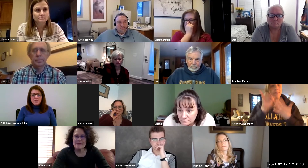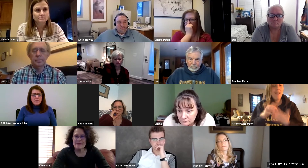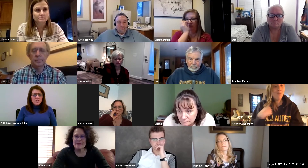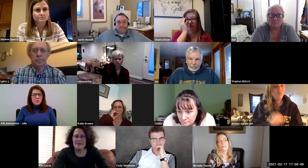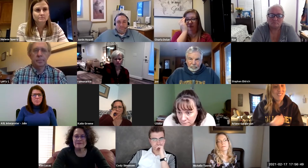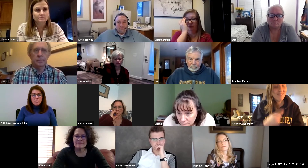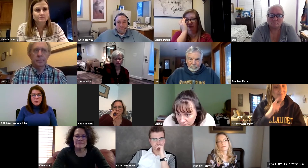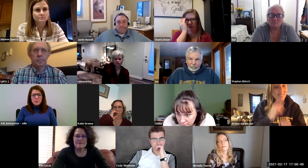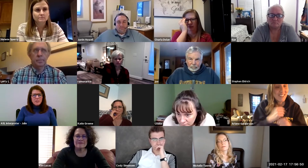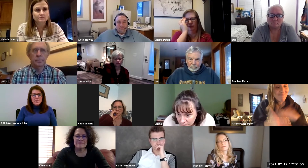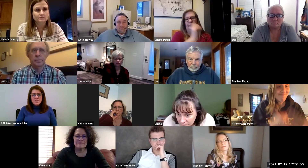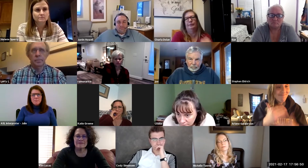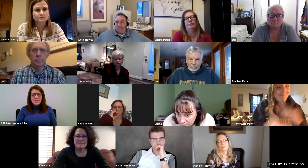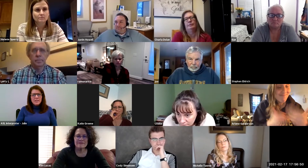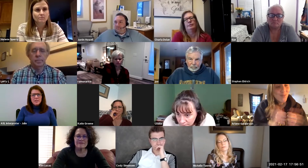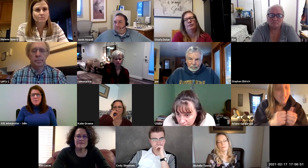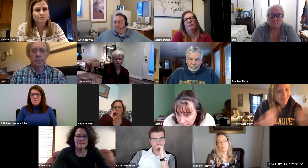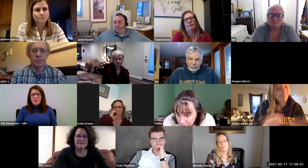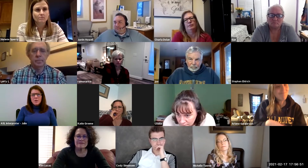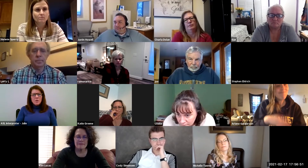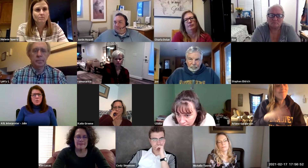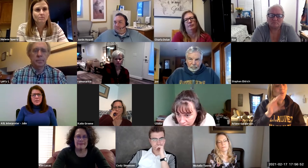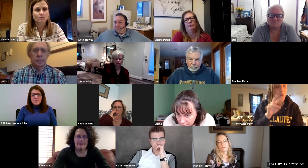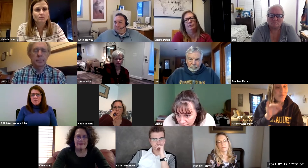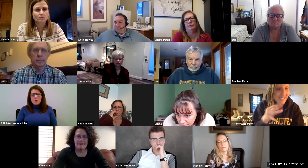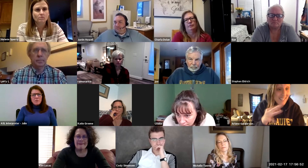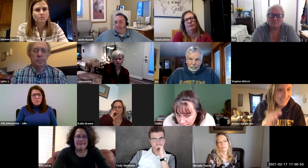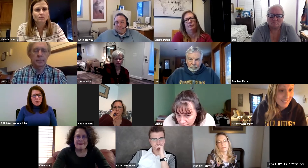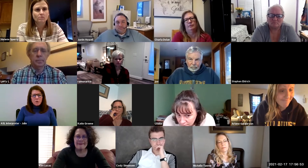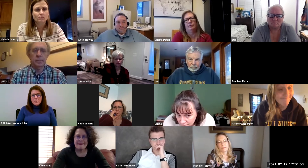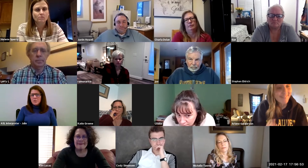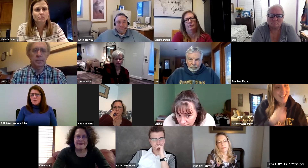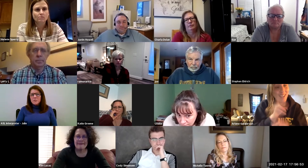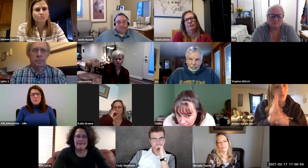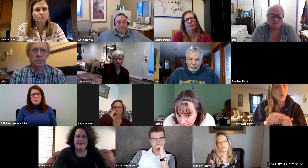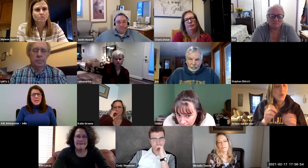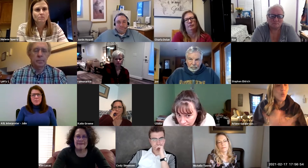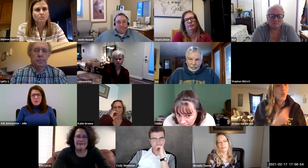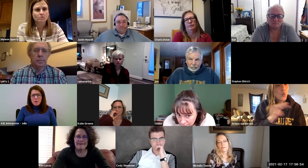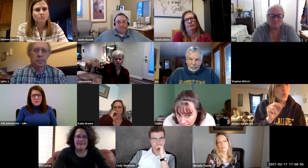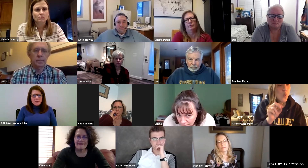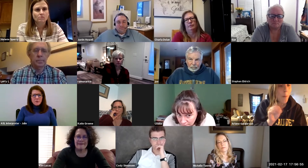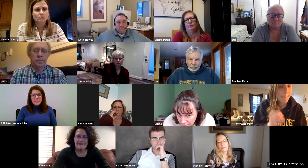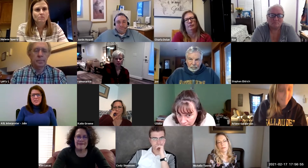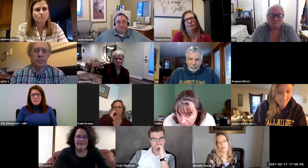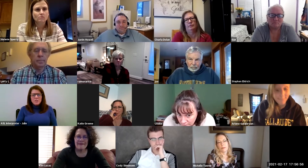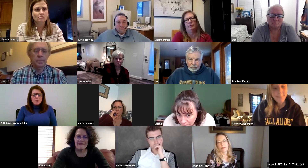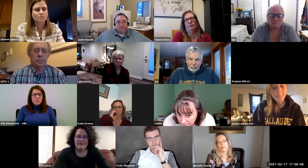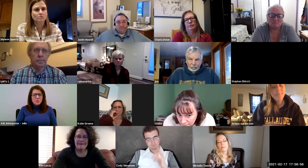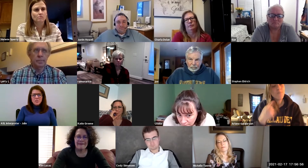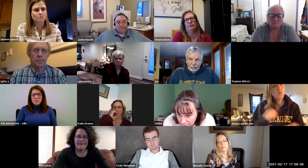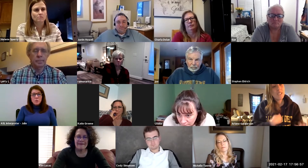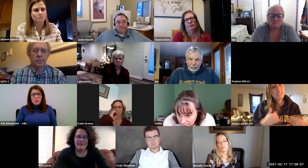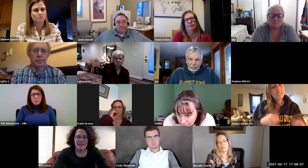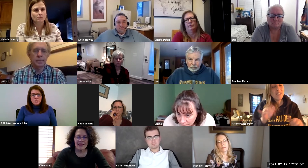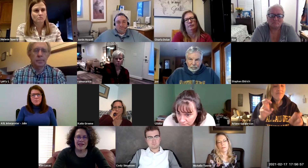I don't have a lot to report, except that we are moving forward. We're doing what we can with COVID. We're getting used